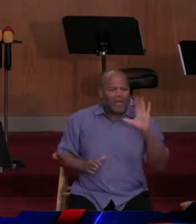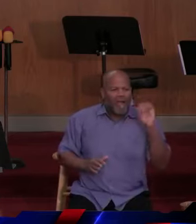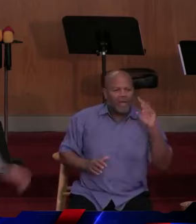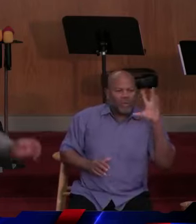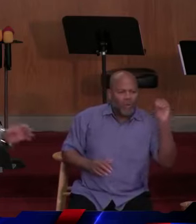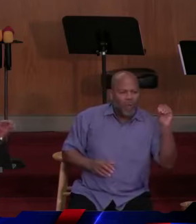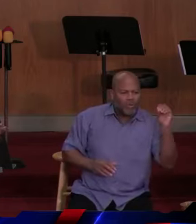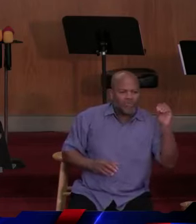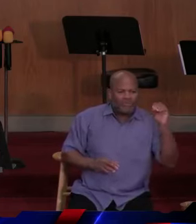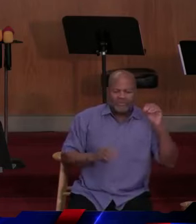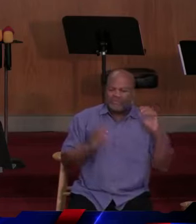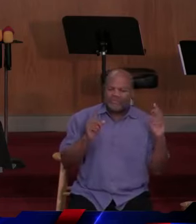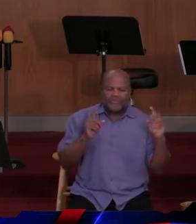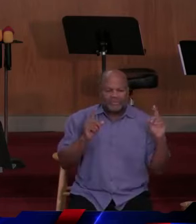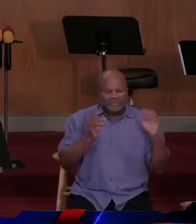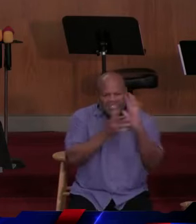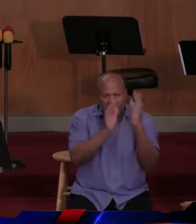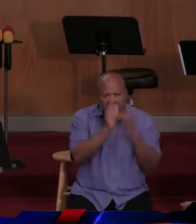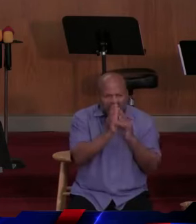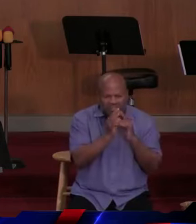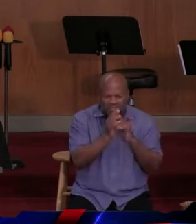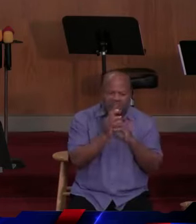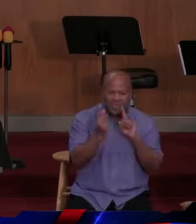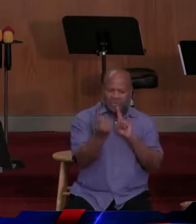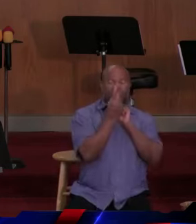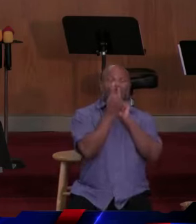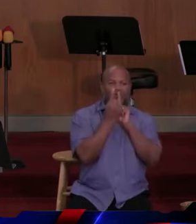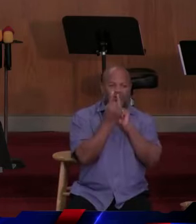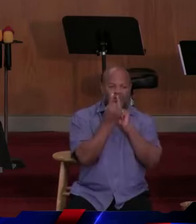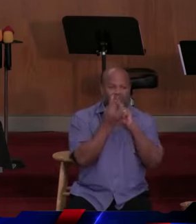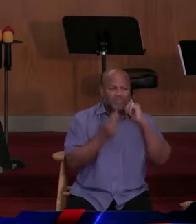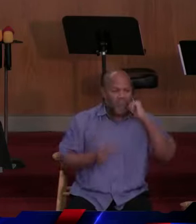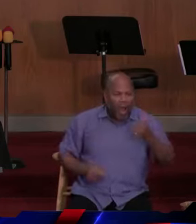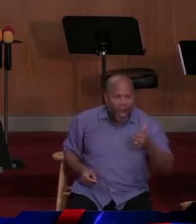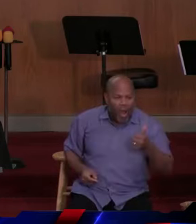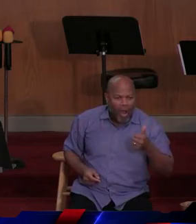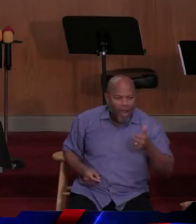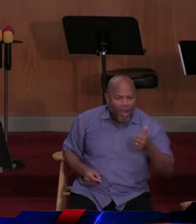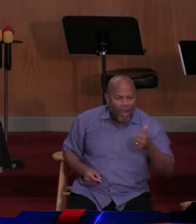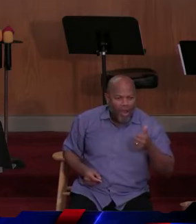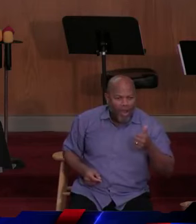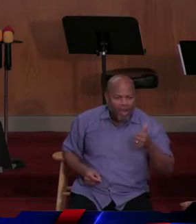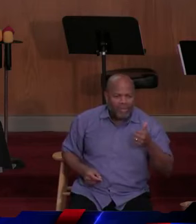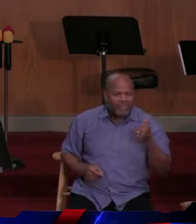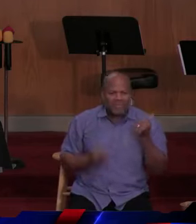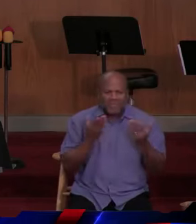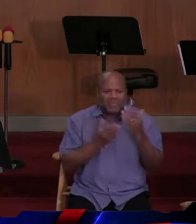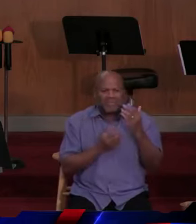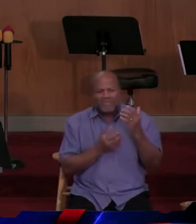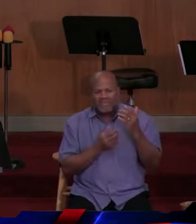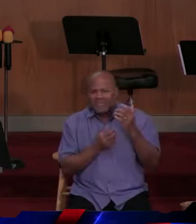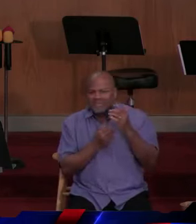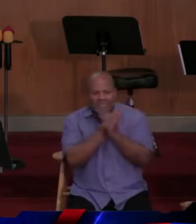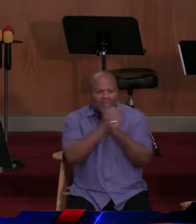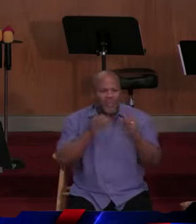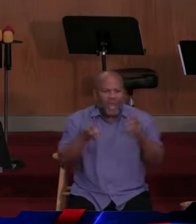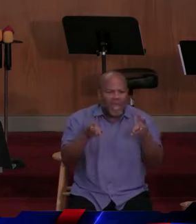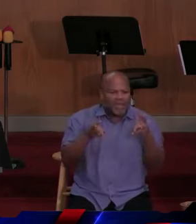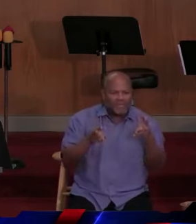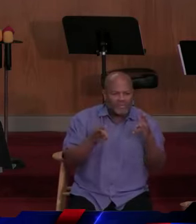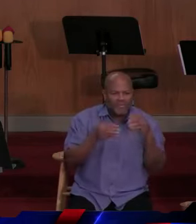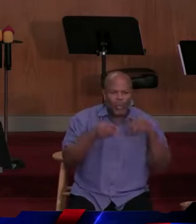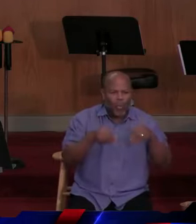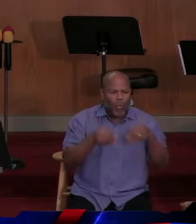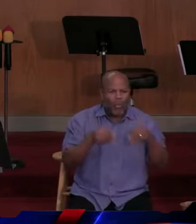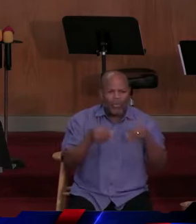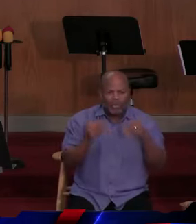it? If Jesus ran up on you at the mall, well, you can't go to none of them places there. At your yard, I don't know where